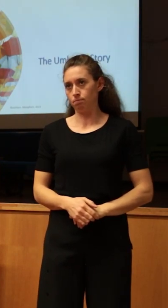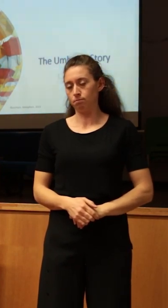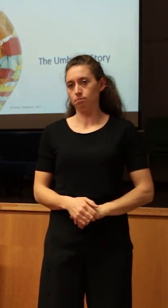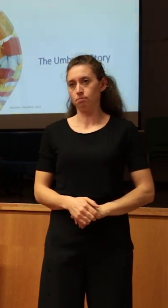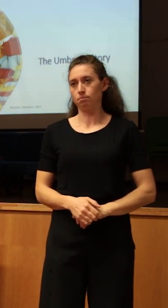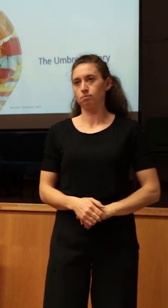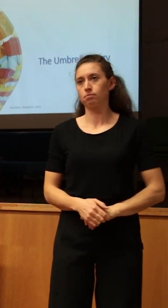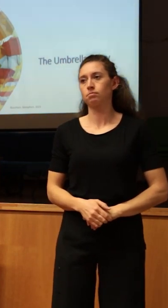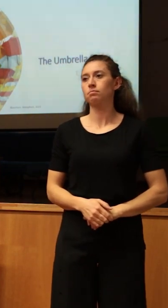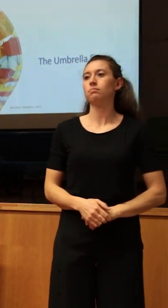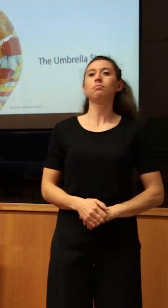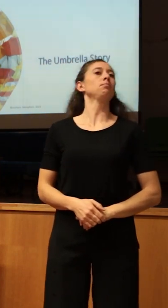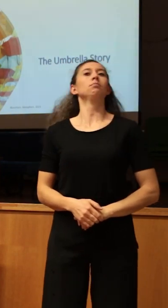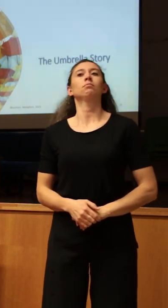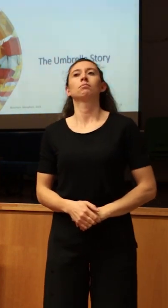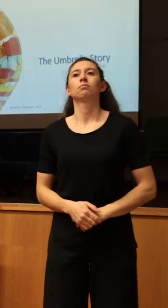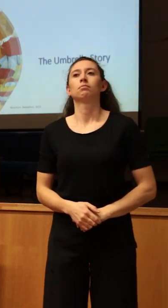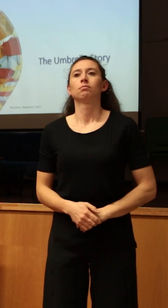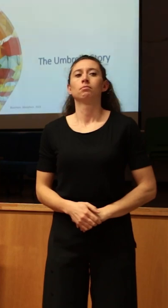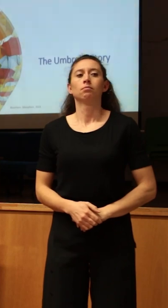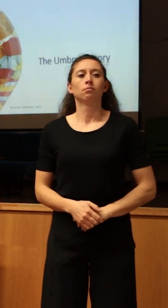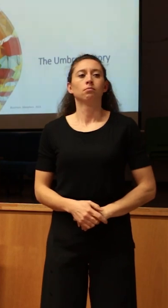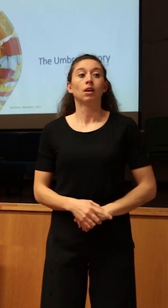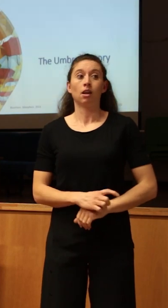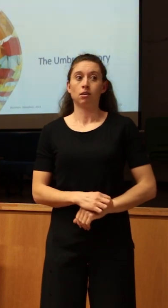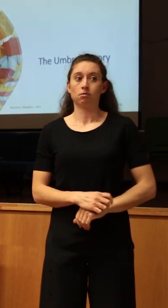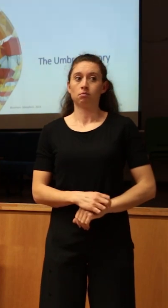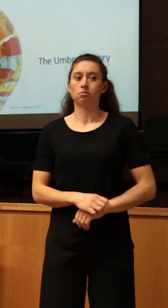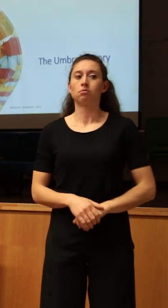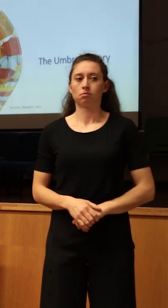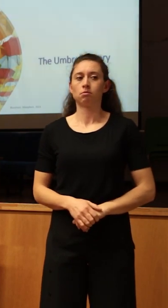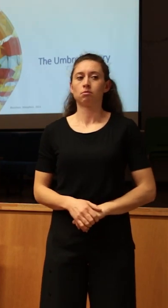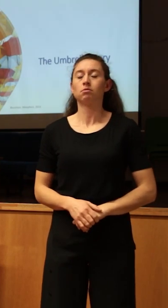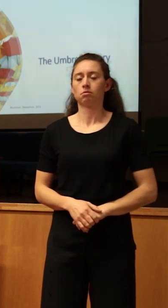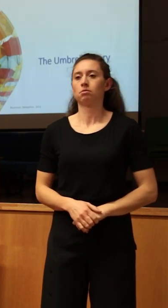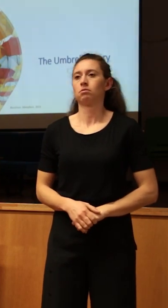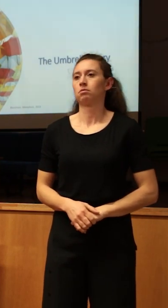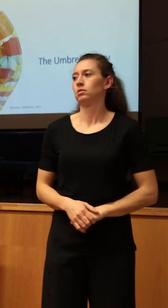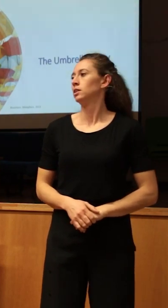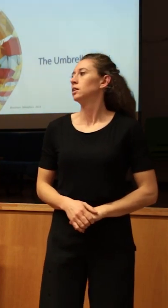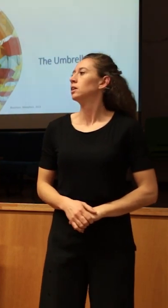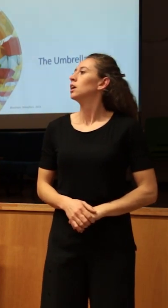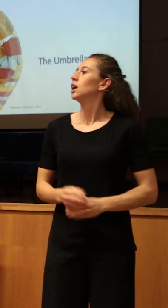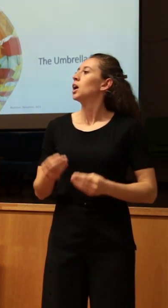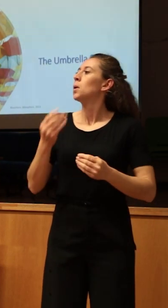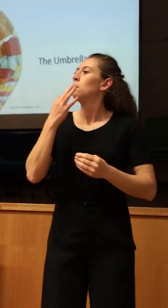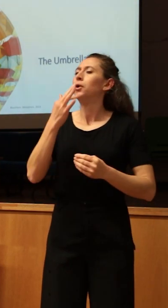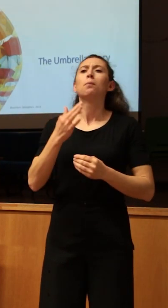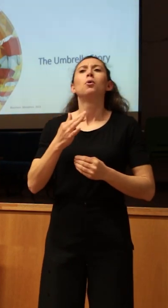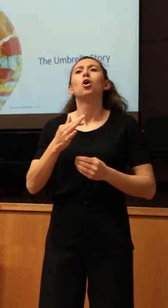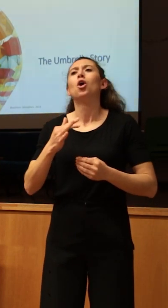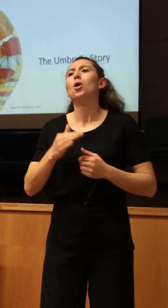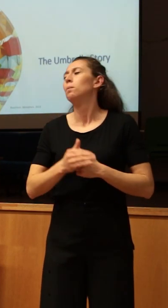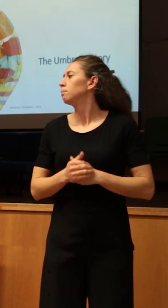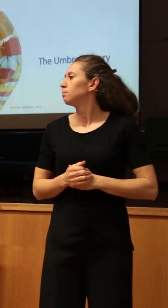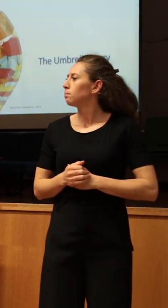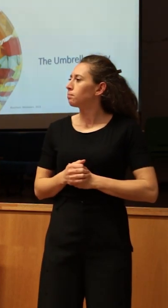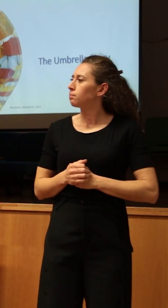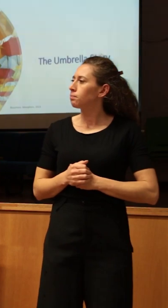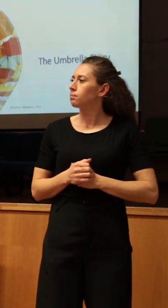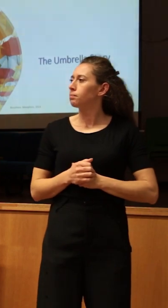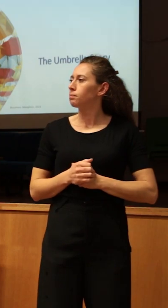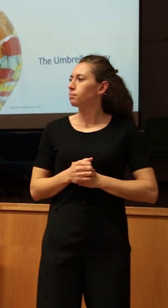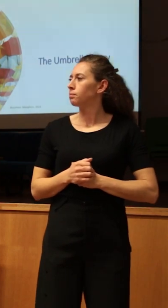can imagine, what the temperature of the breast milk. ¿Cuál es la temperatura cuando la mamá is it cold when it's very